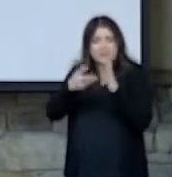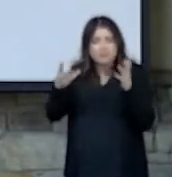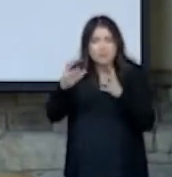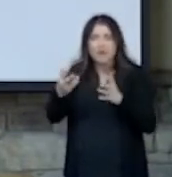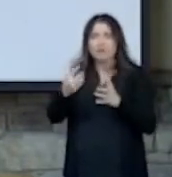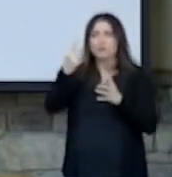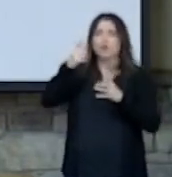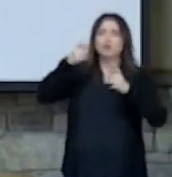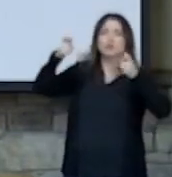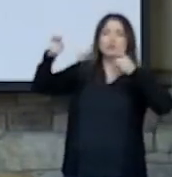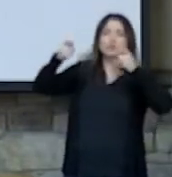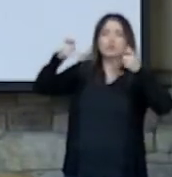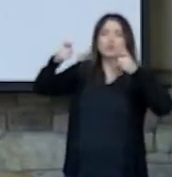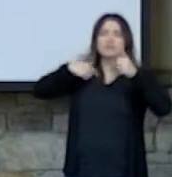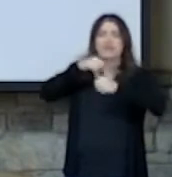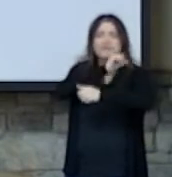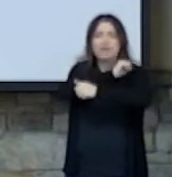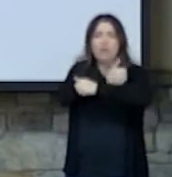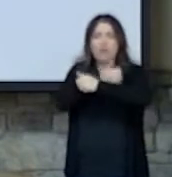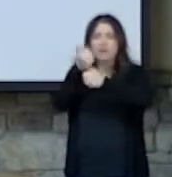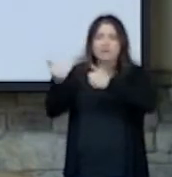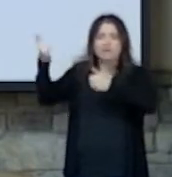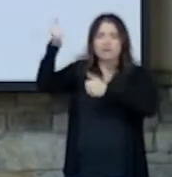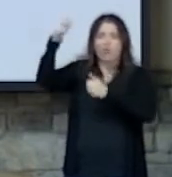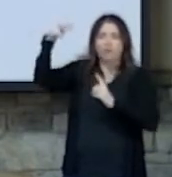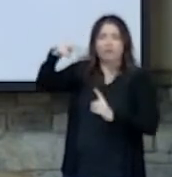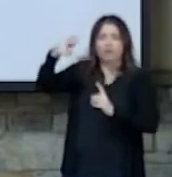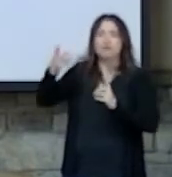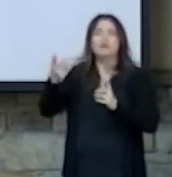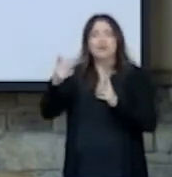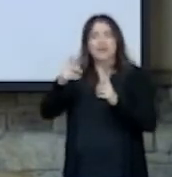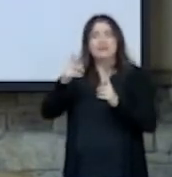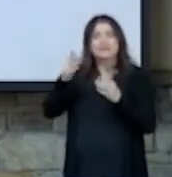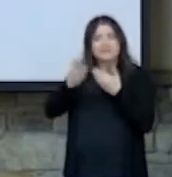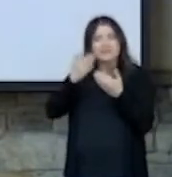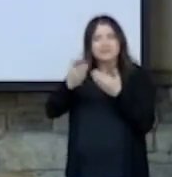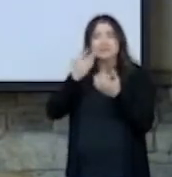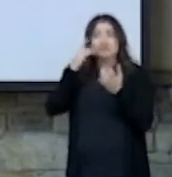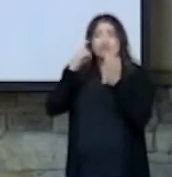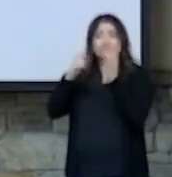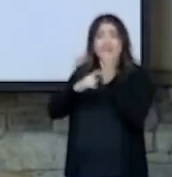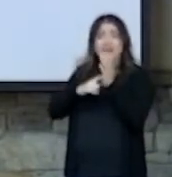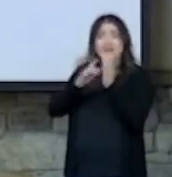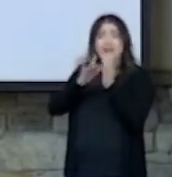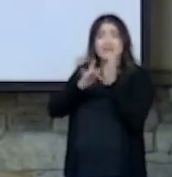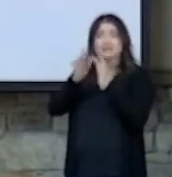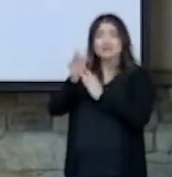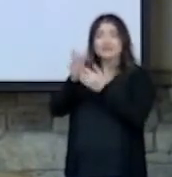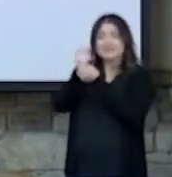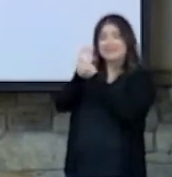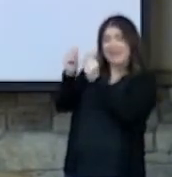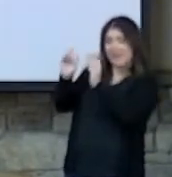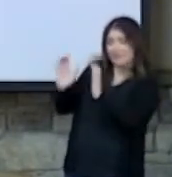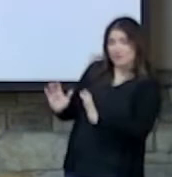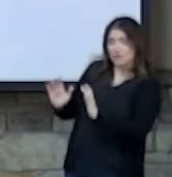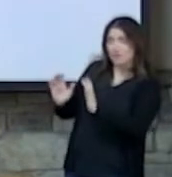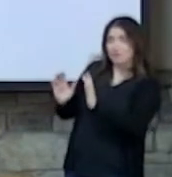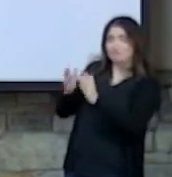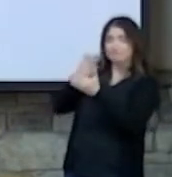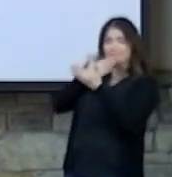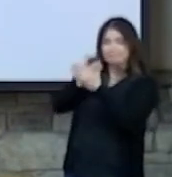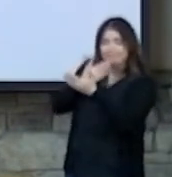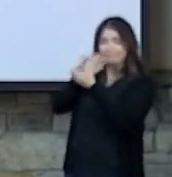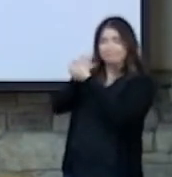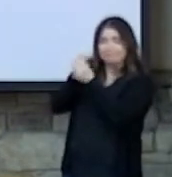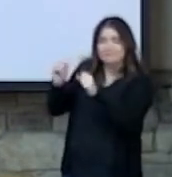authority over. And it's easy sometimes to recognize Jesus as Savior. It's a little more difficult sometimes to recognize Him